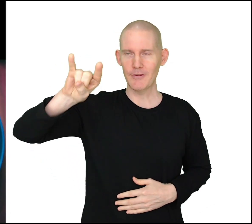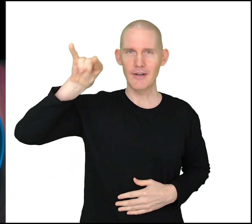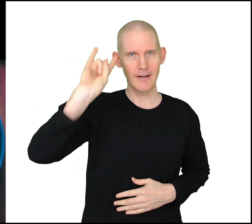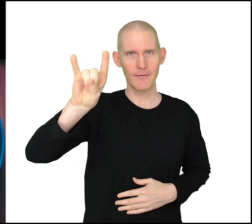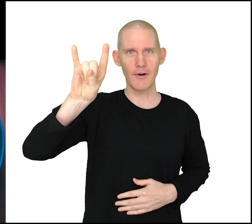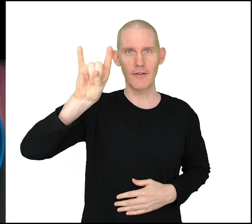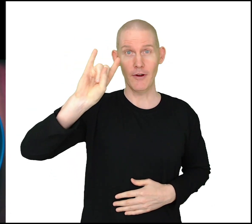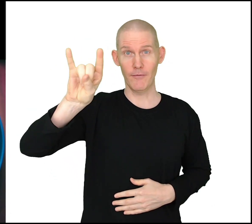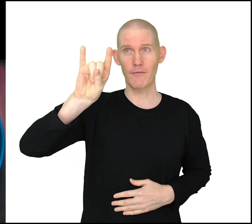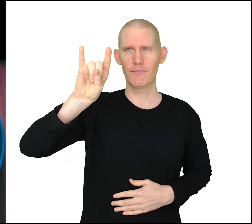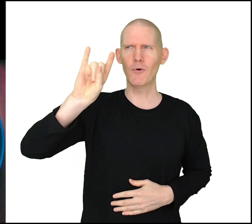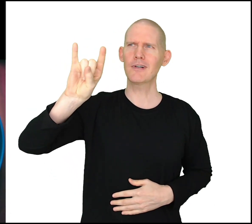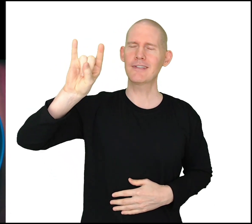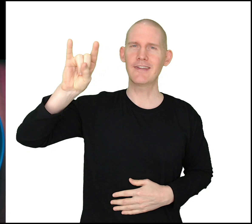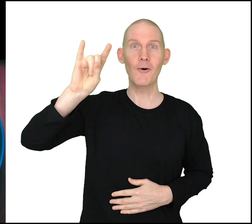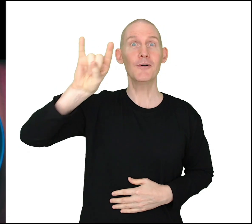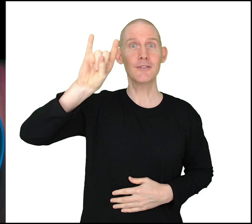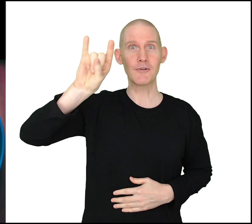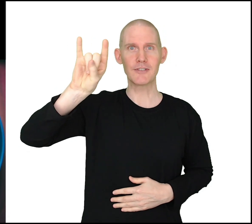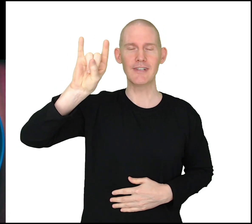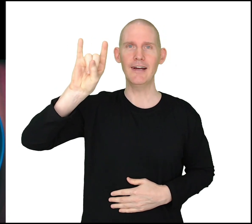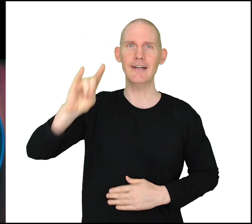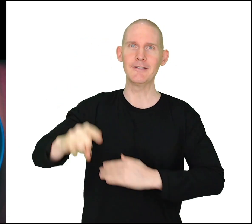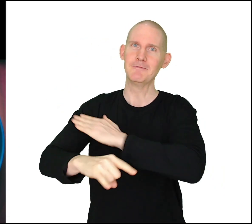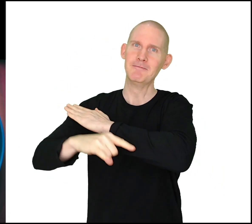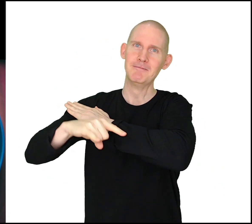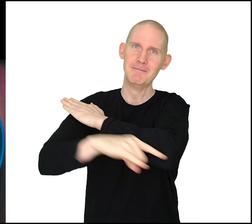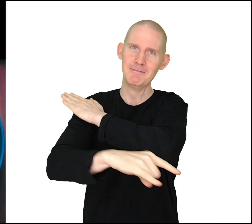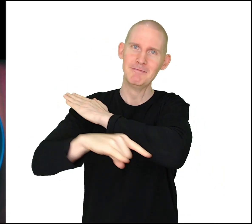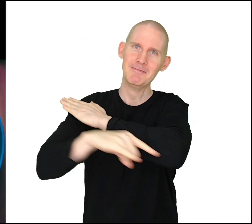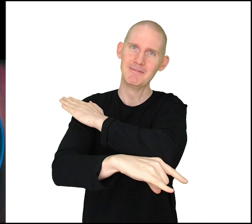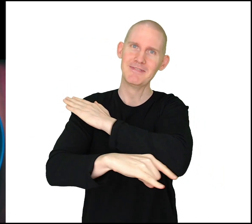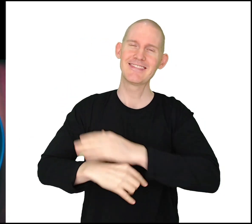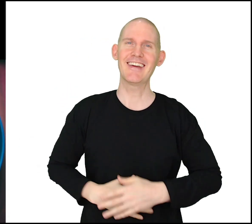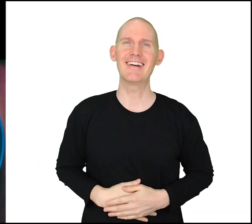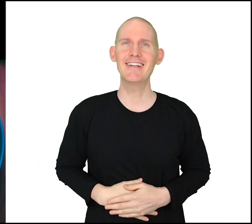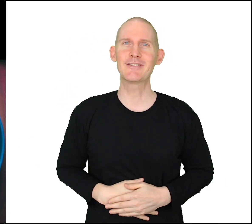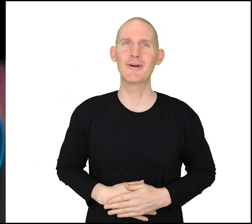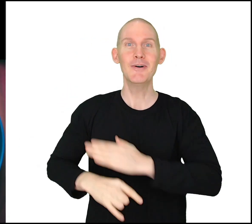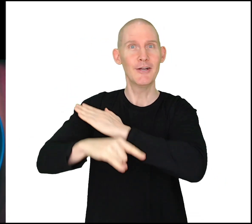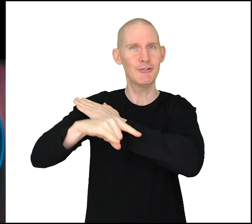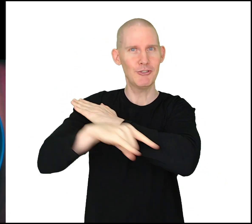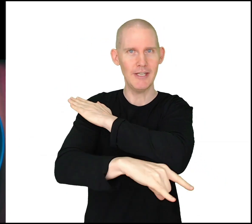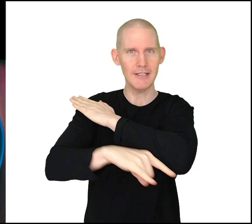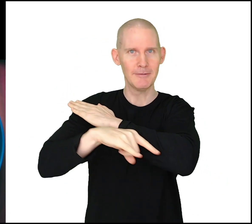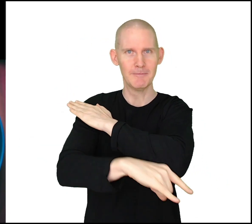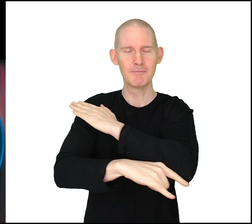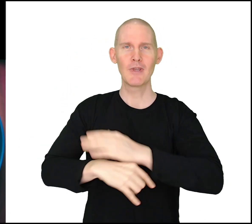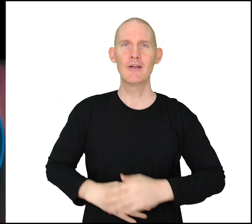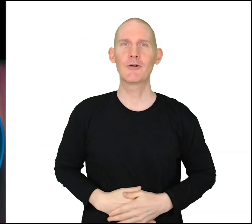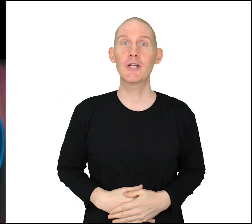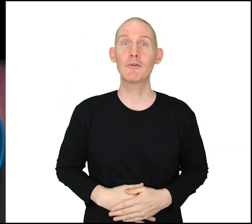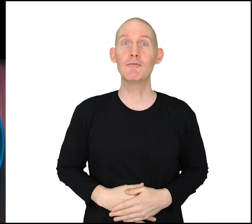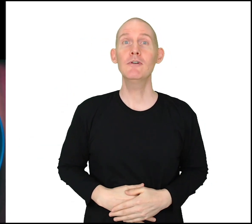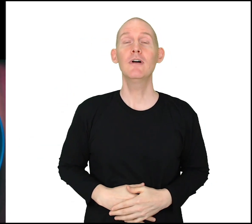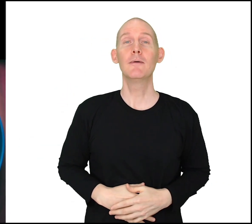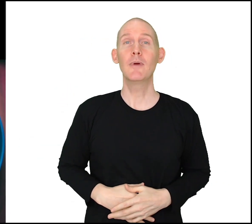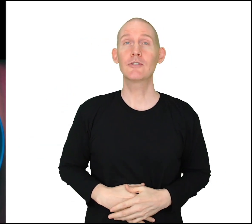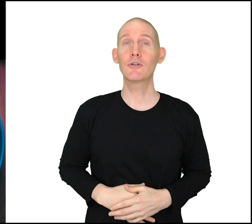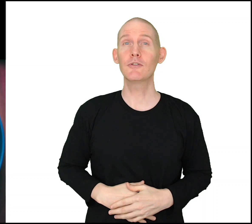the horns version. All right, so cheat. Quick review, make sure you use